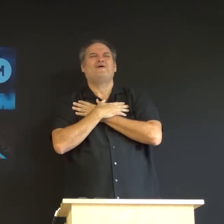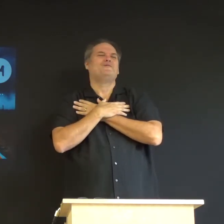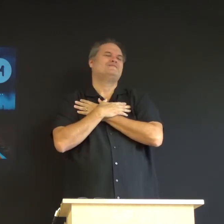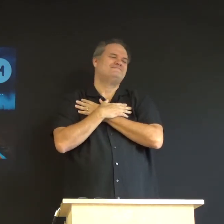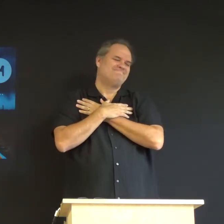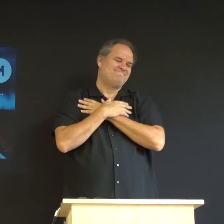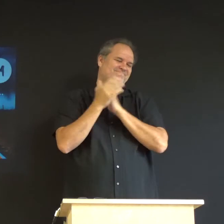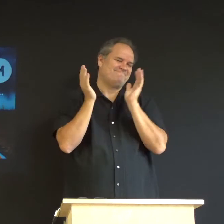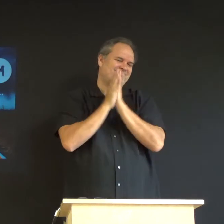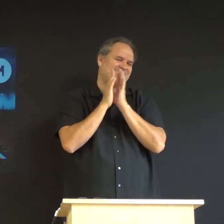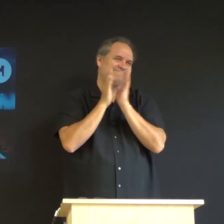Testimony.